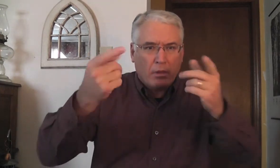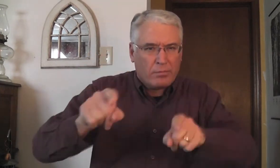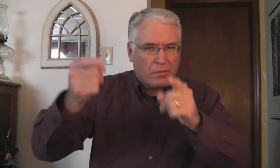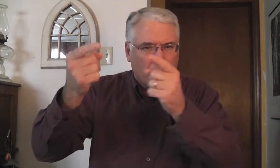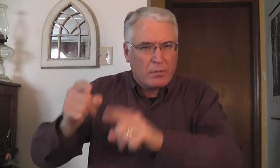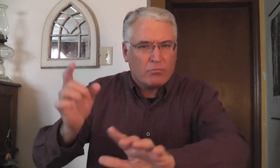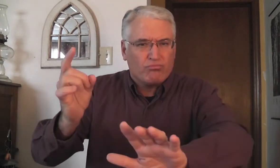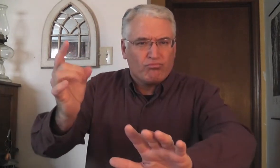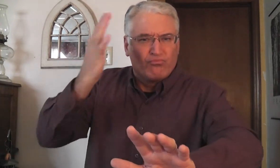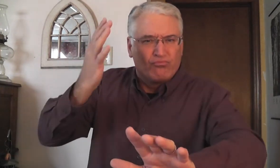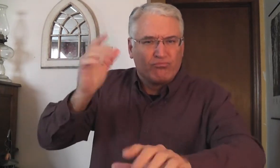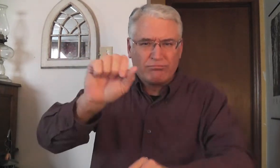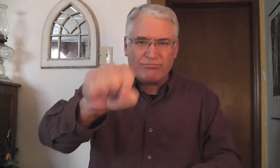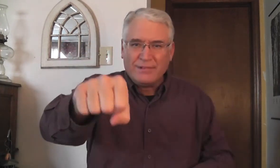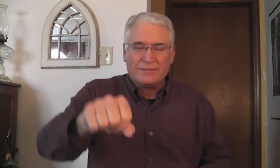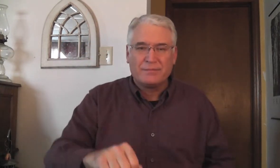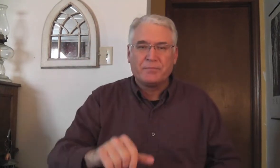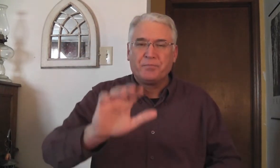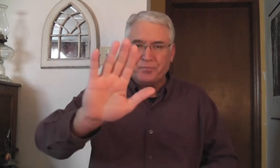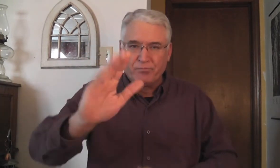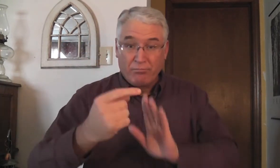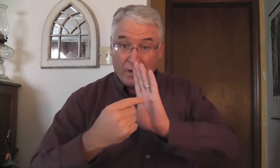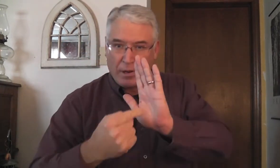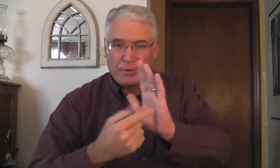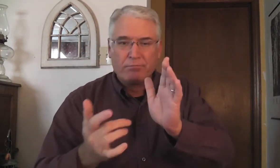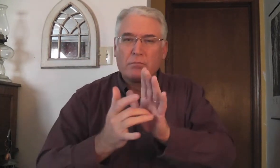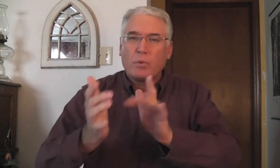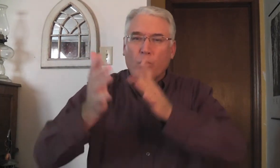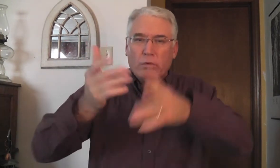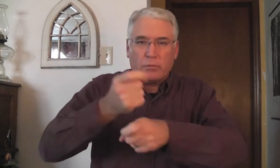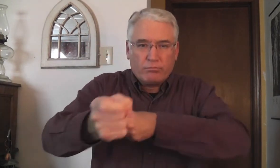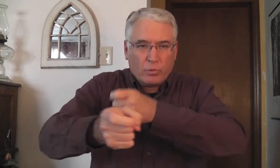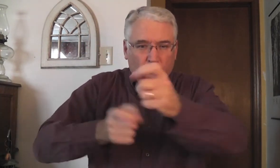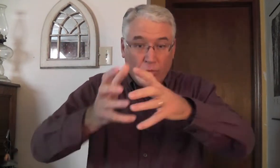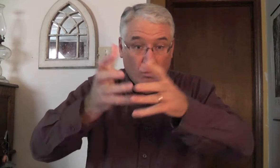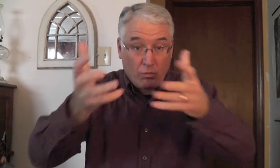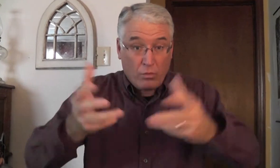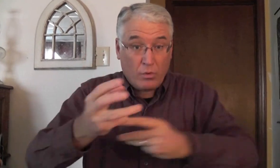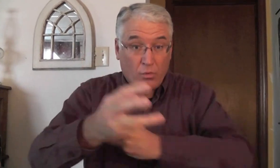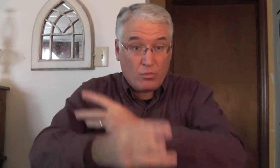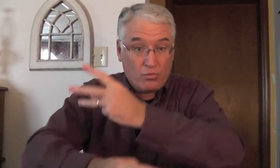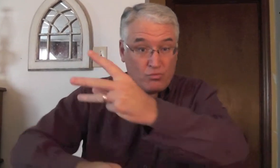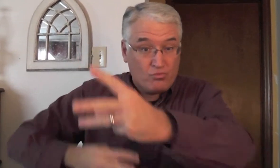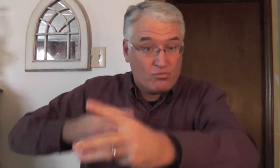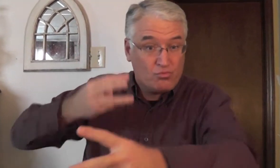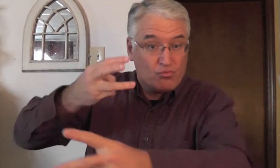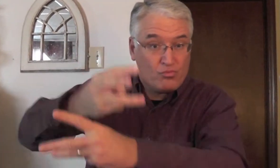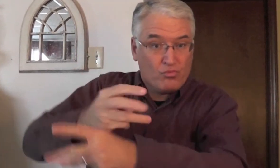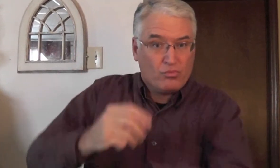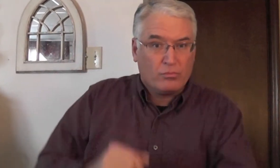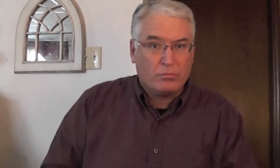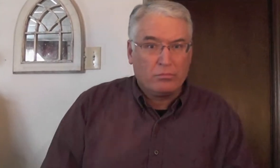we see them and the evil things that they do. For example, persecution against Christians.